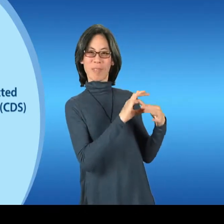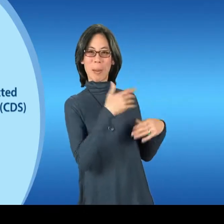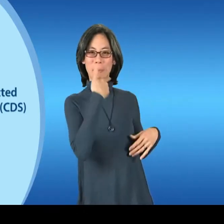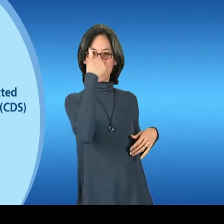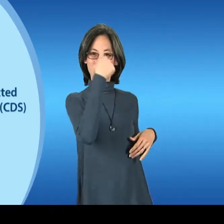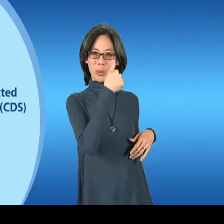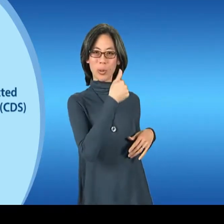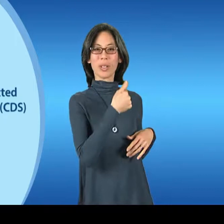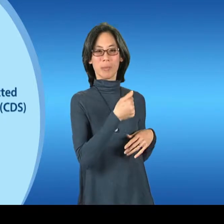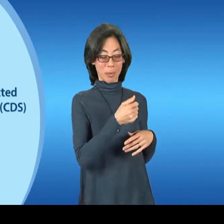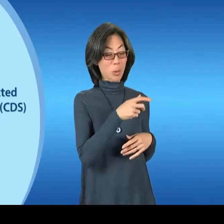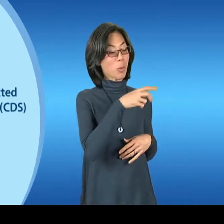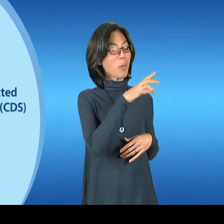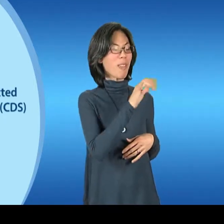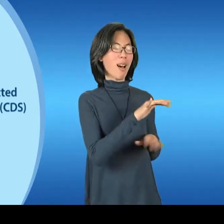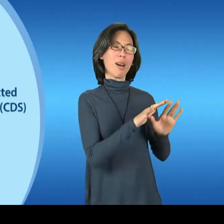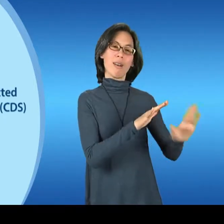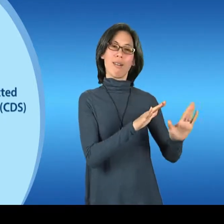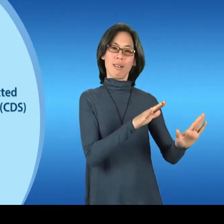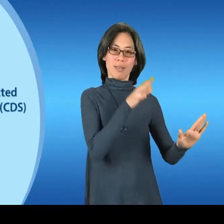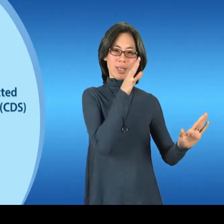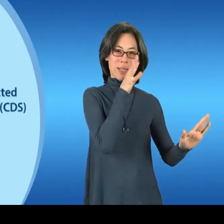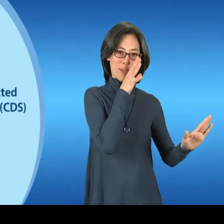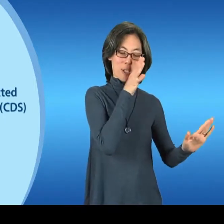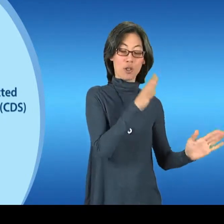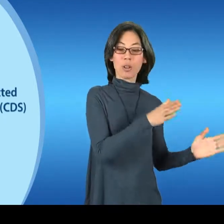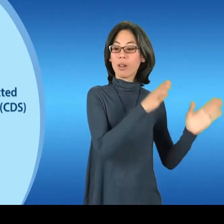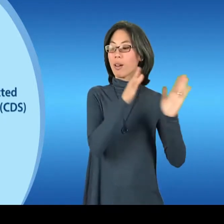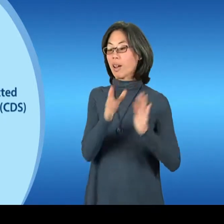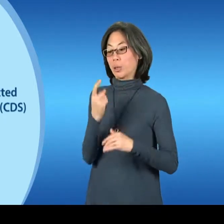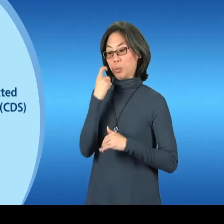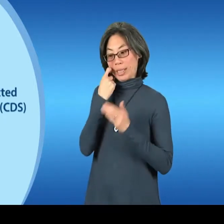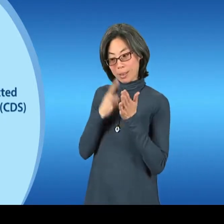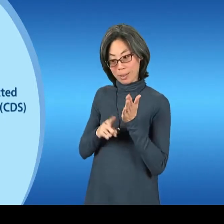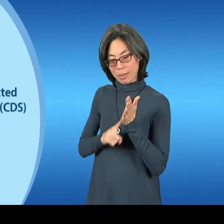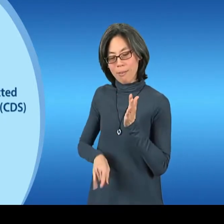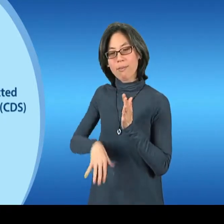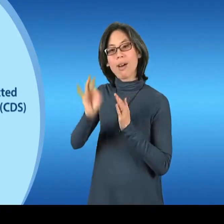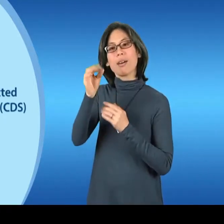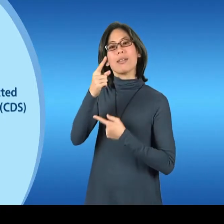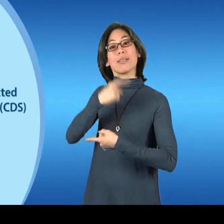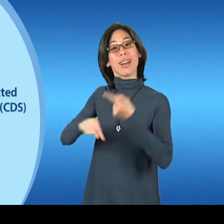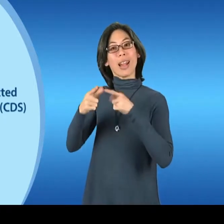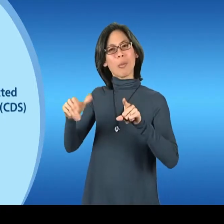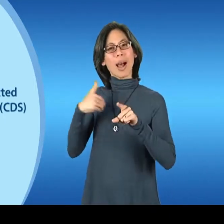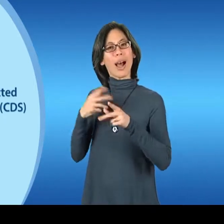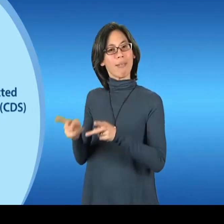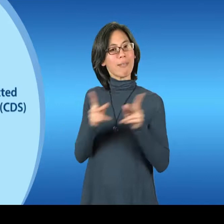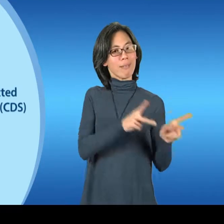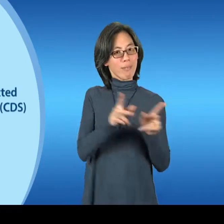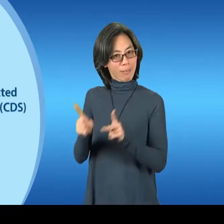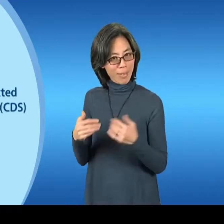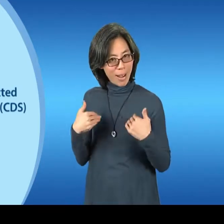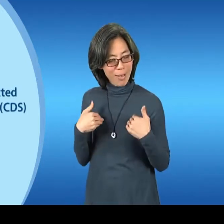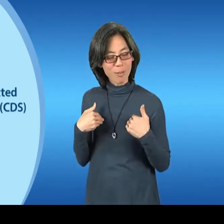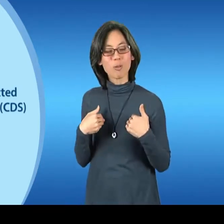child. Most of that research is from spoken language, but recently, sign language researchers have found parallels for sign language as